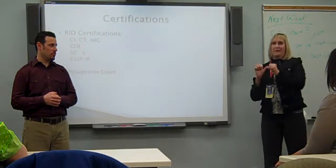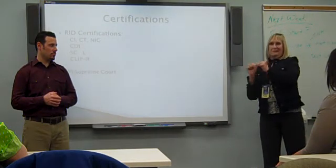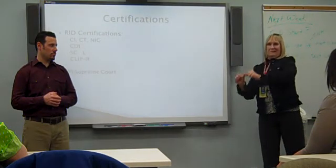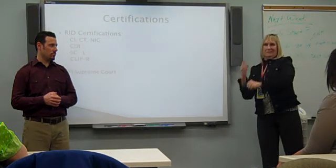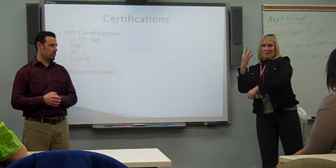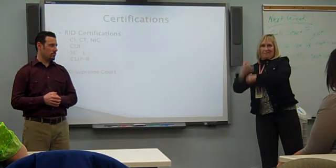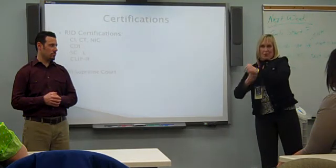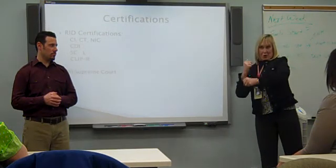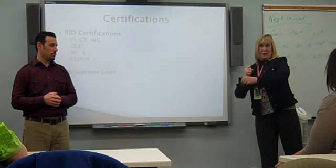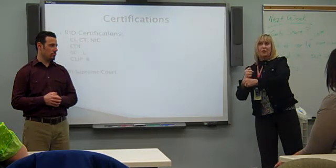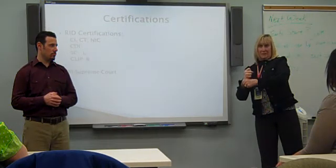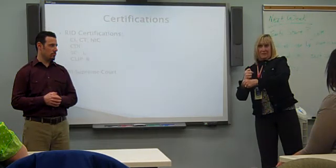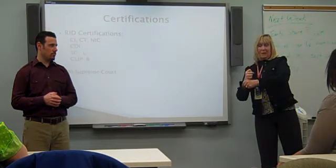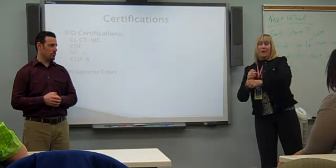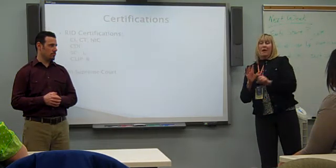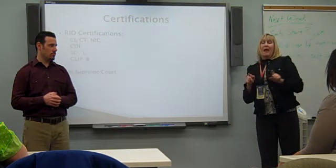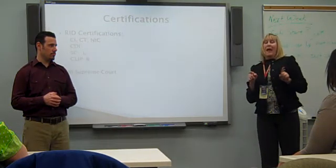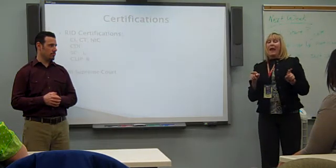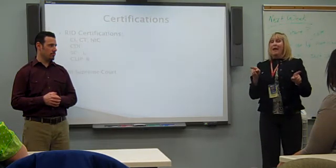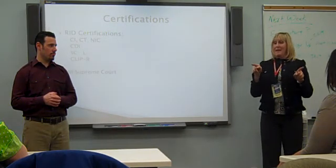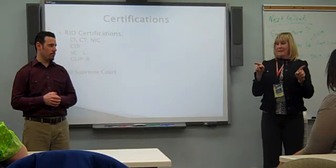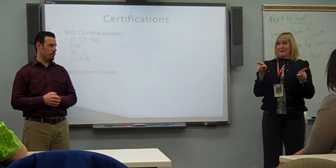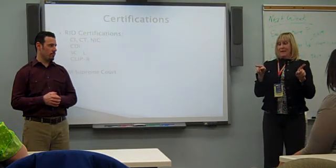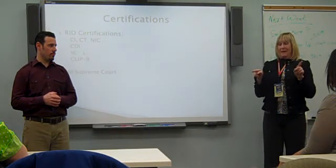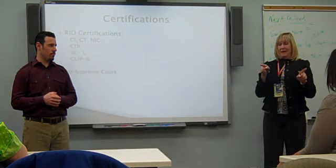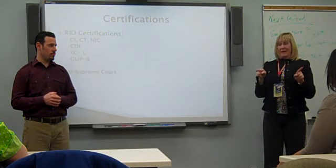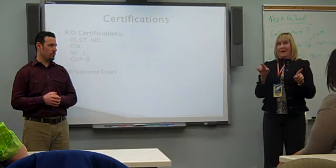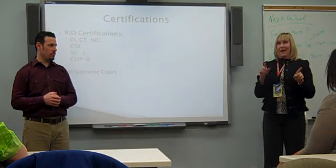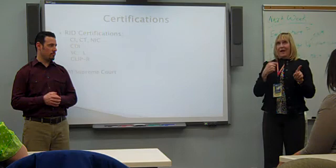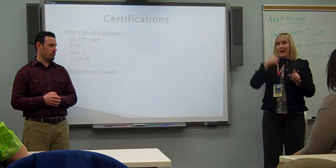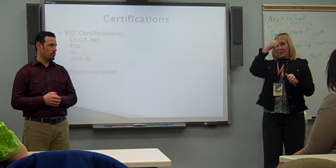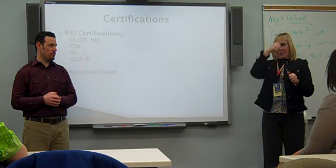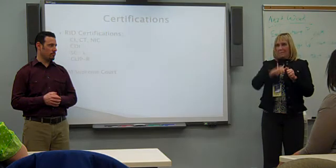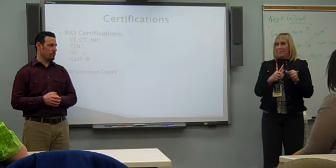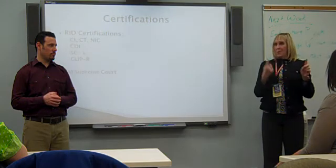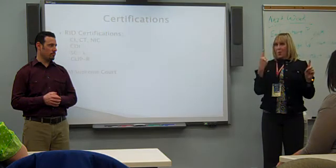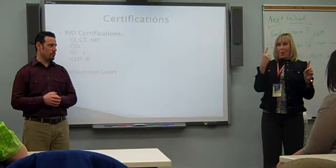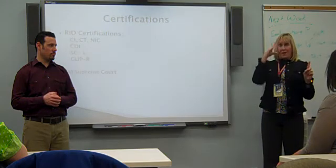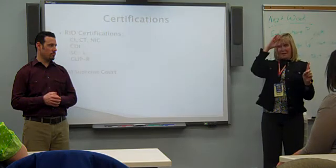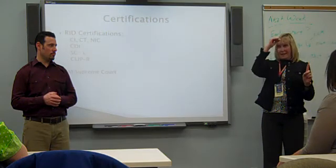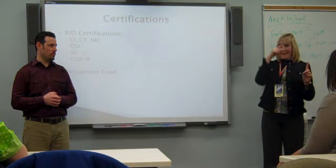Some of them get sentenced for for 1 year or 15 years.